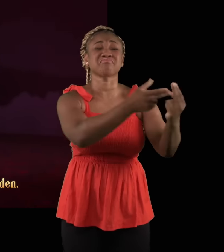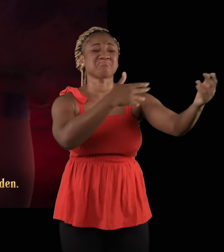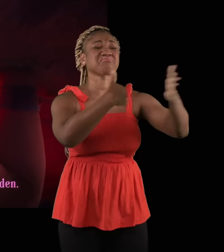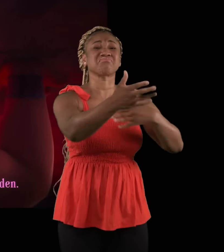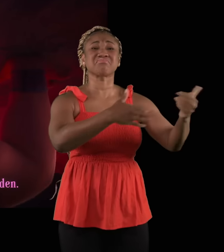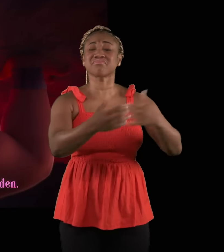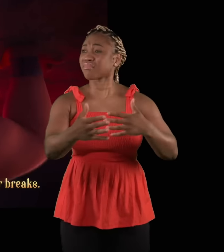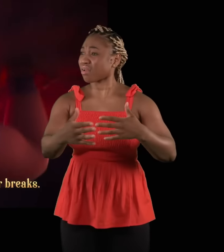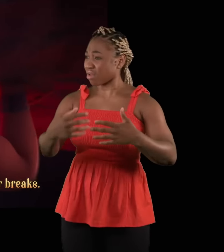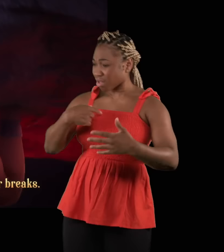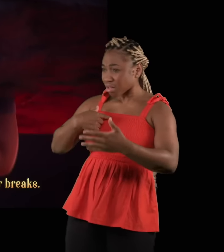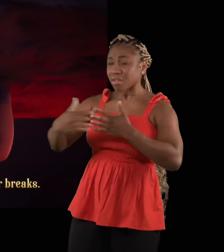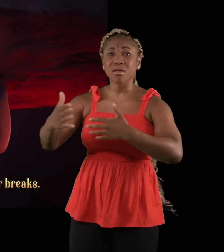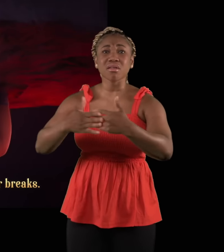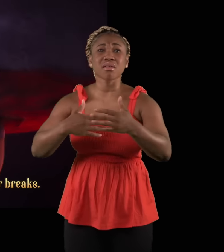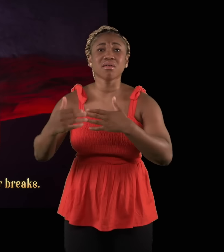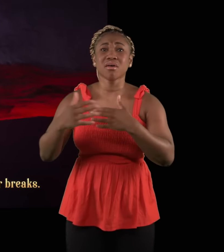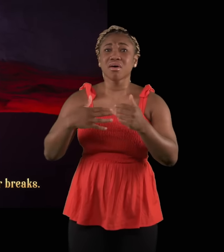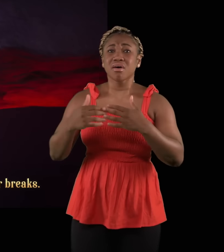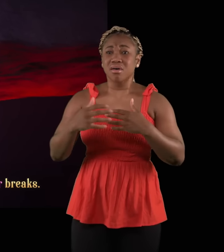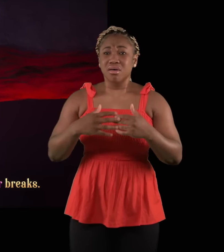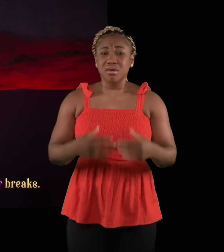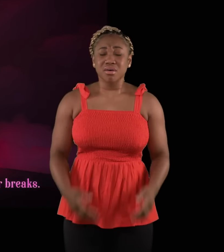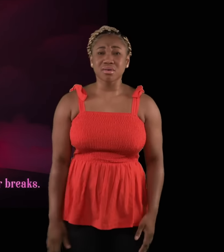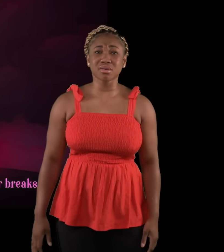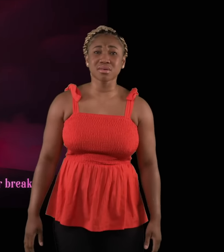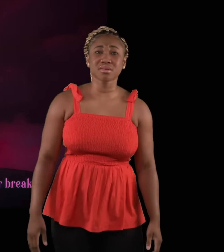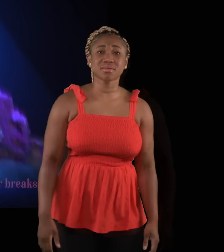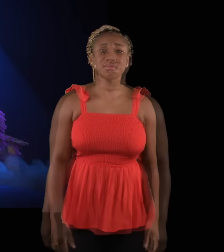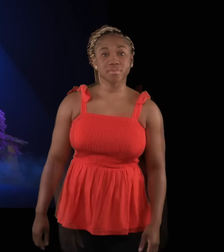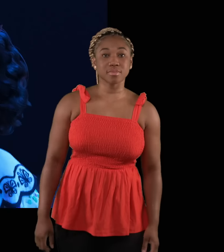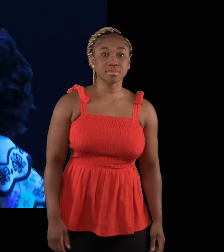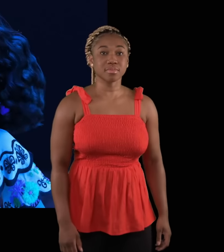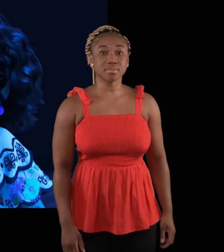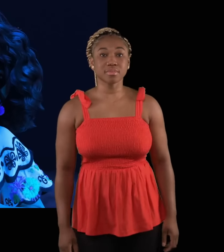every family burden. Watch as she buckles and bends but never breaks.